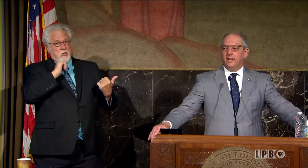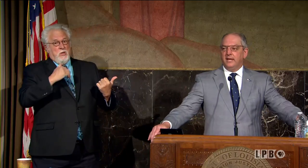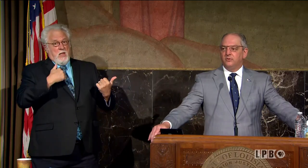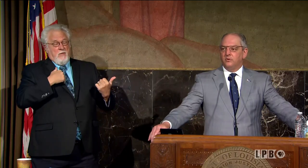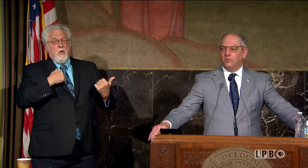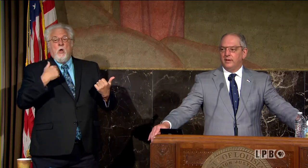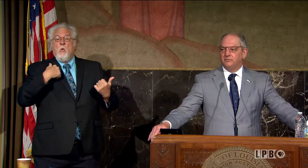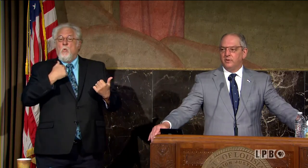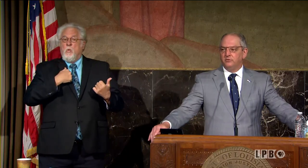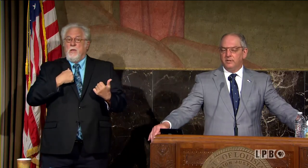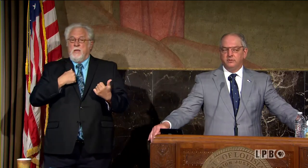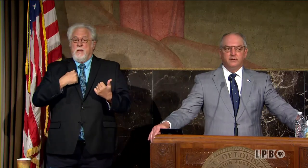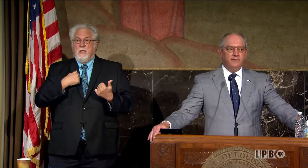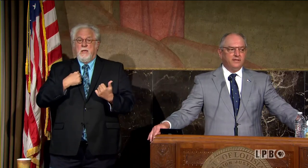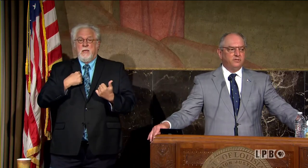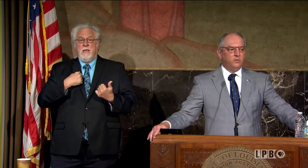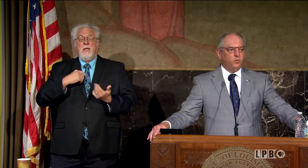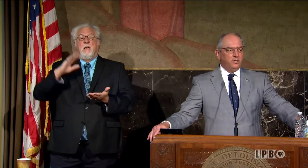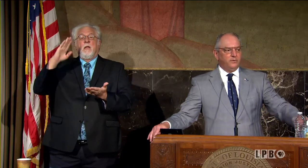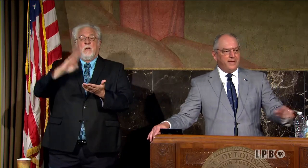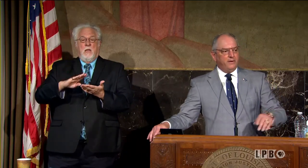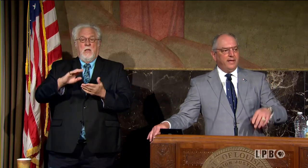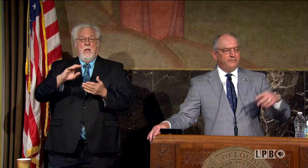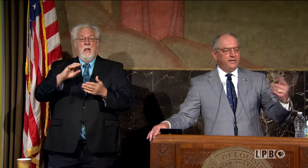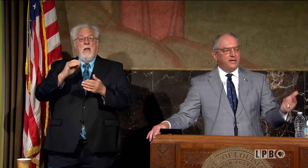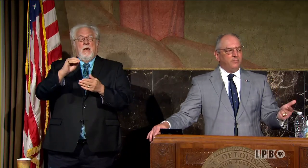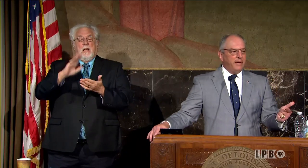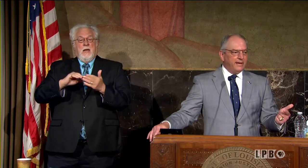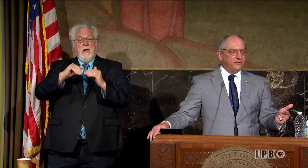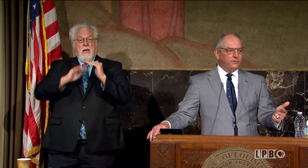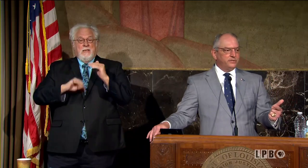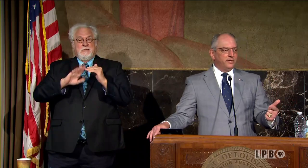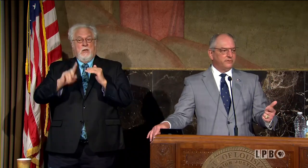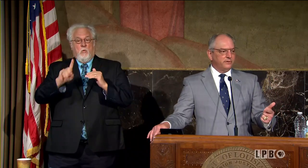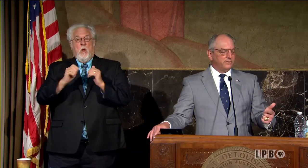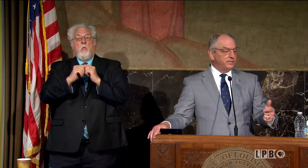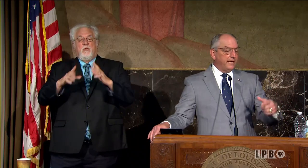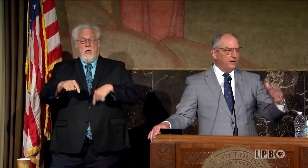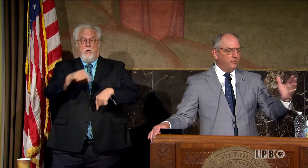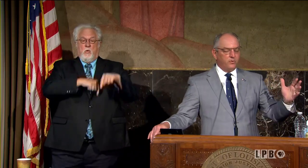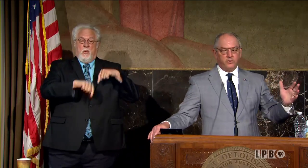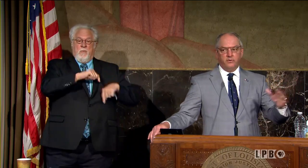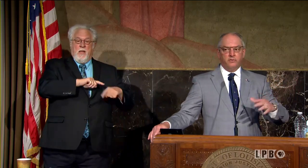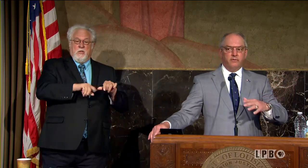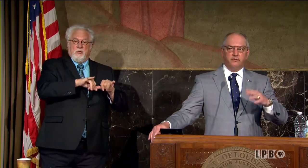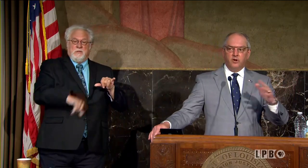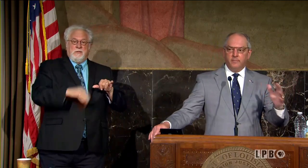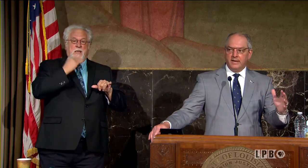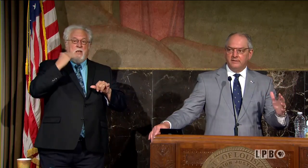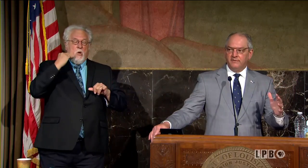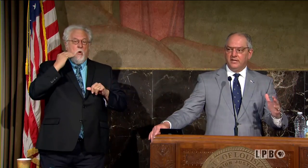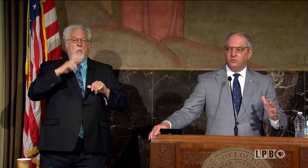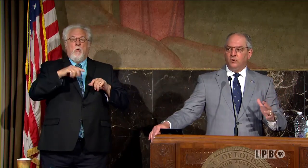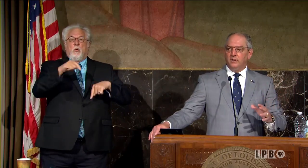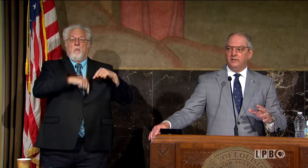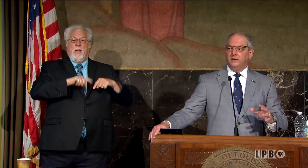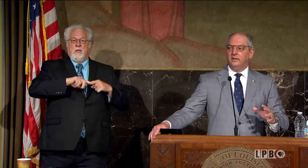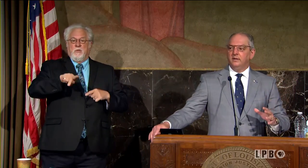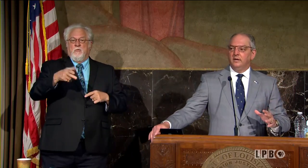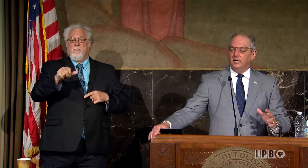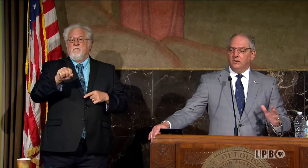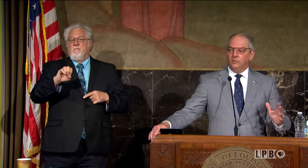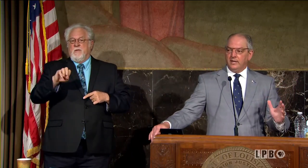that we can get to a rate of transmission of less than 1 without having to go back to a shelter or stay-at-home order or go back to phase